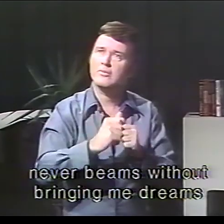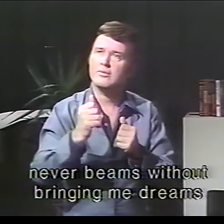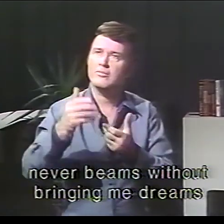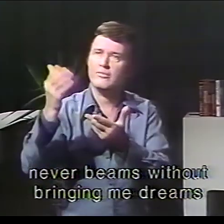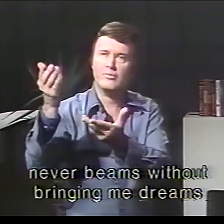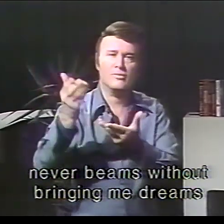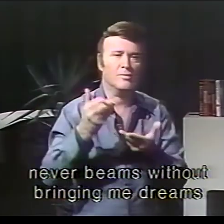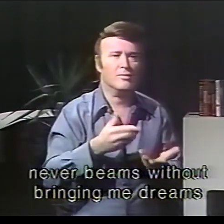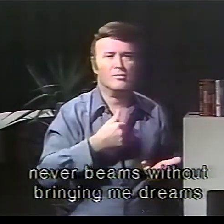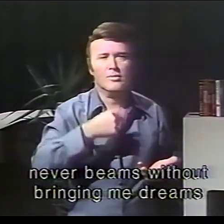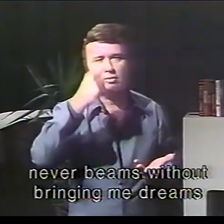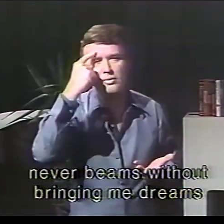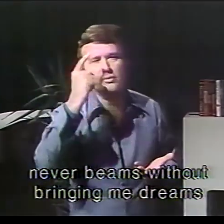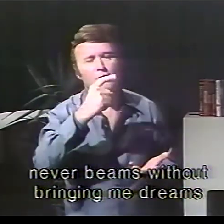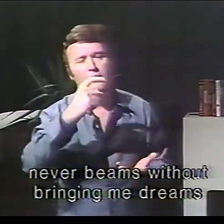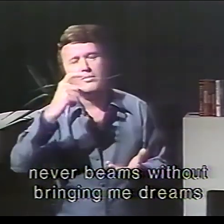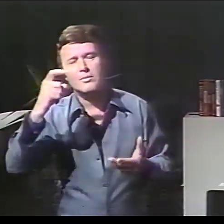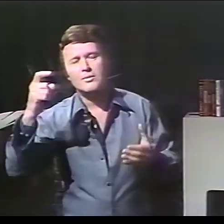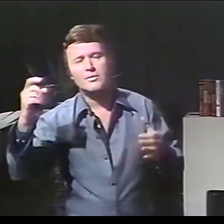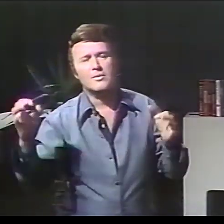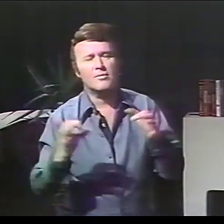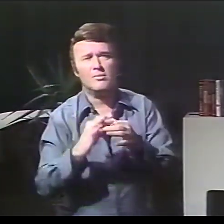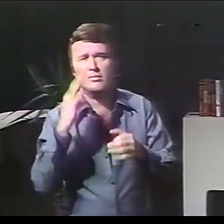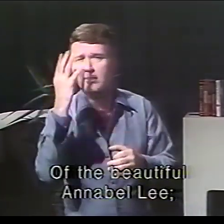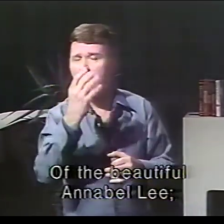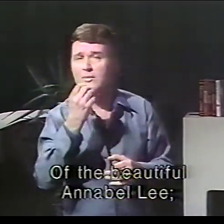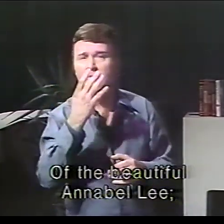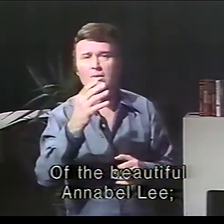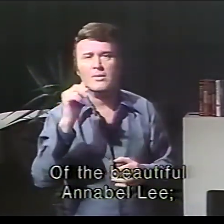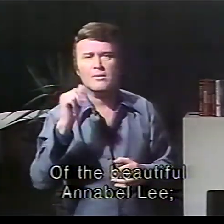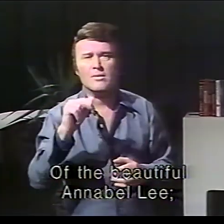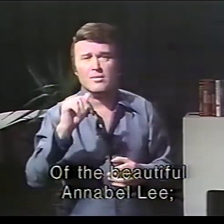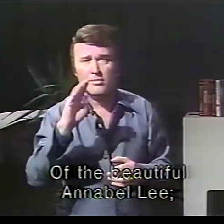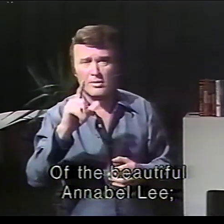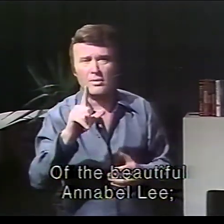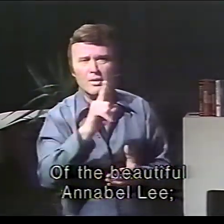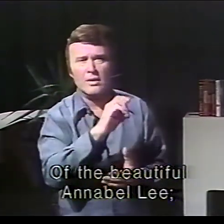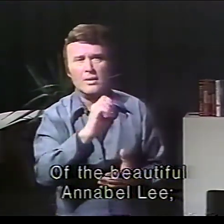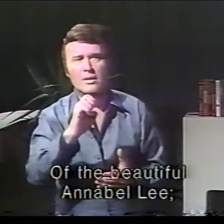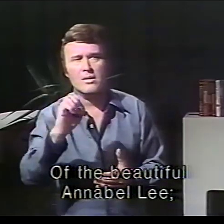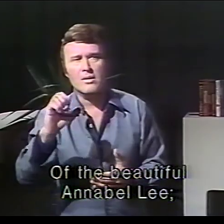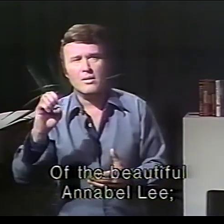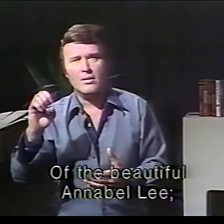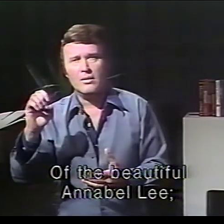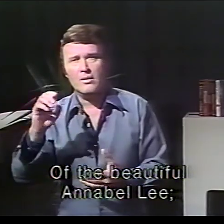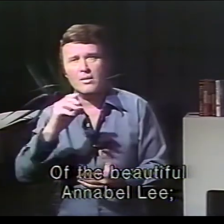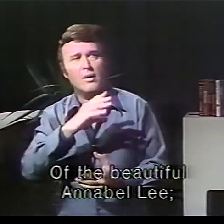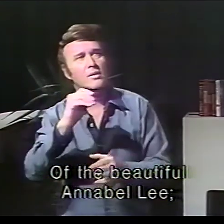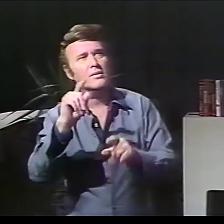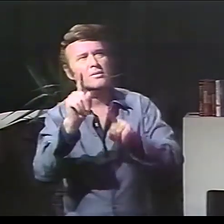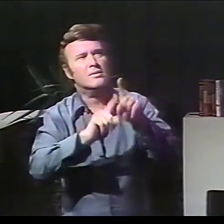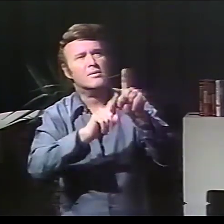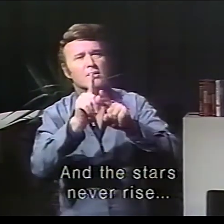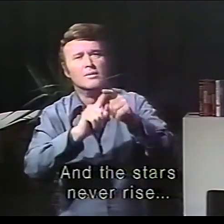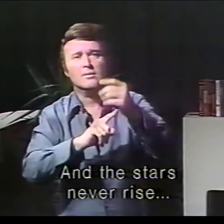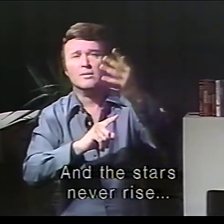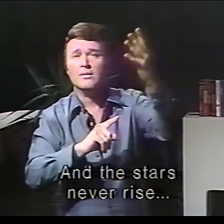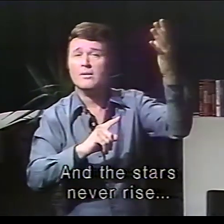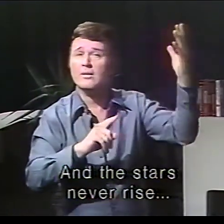never beams without bringing me dreams of my beautiful Annabel Lee. And the stars